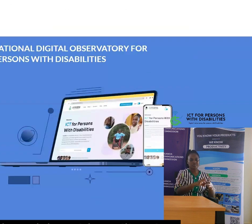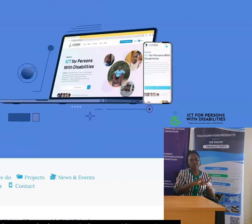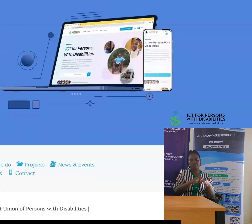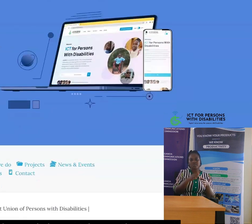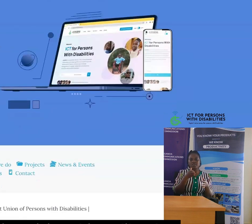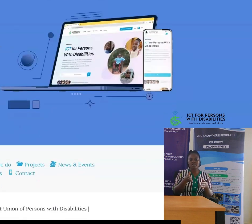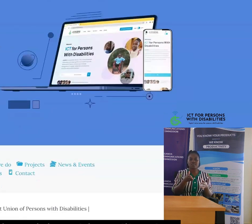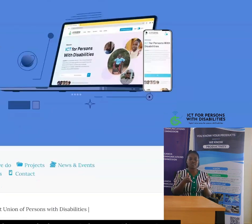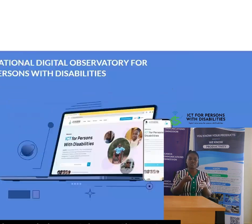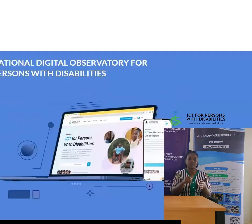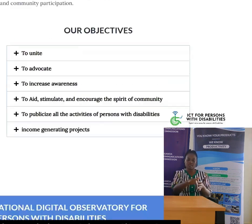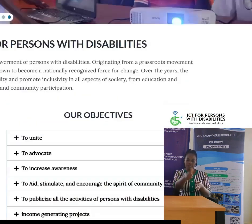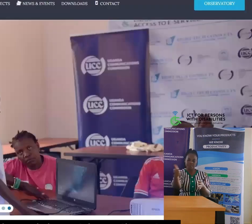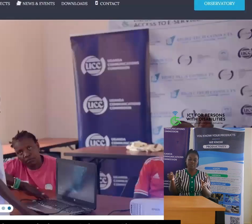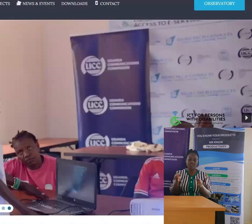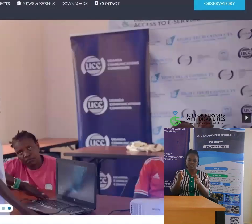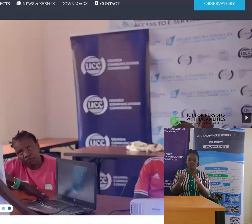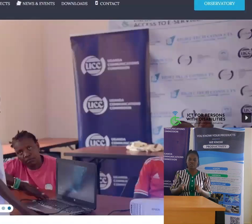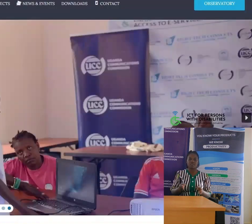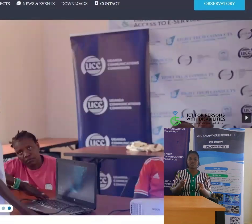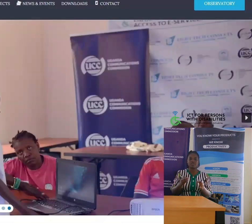mission, vision, things like that.